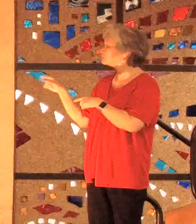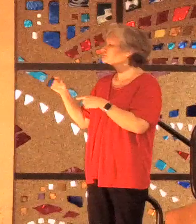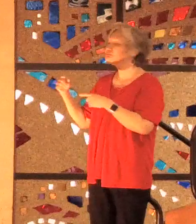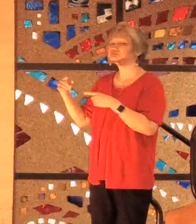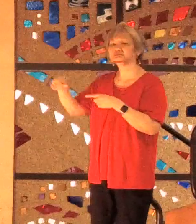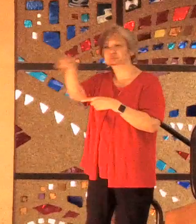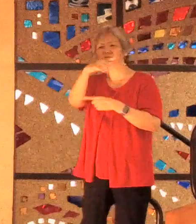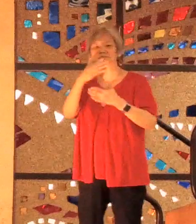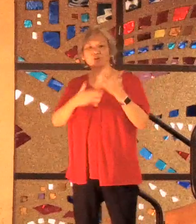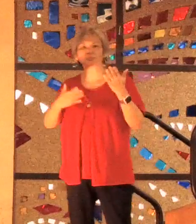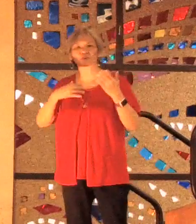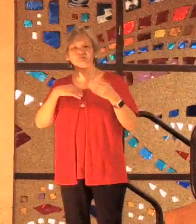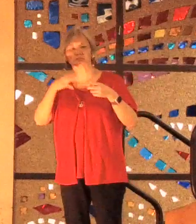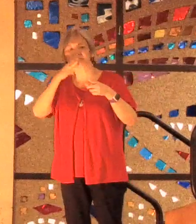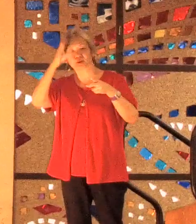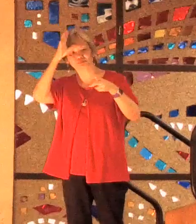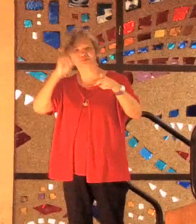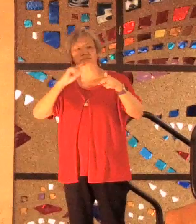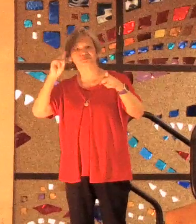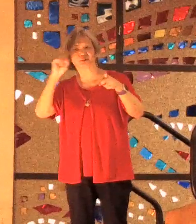K-CODAs,